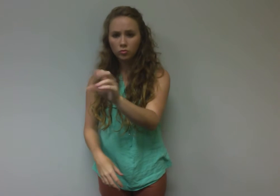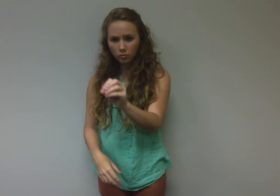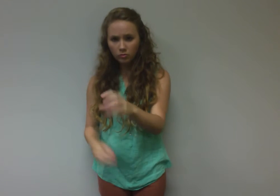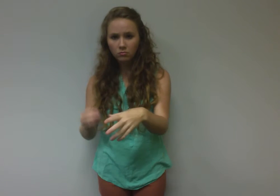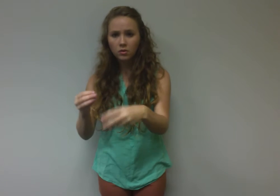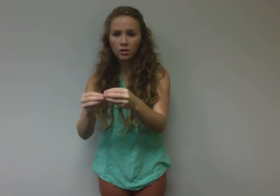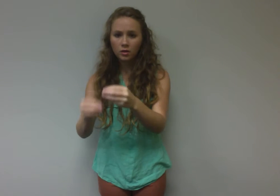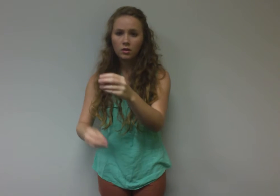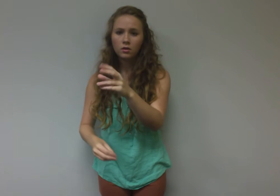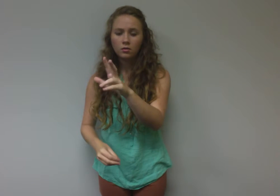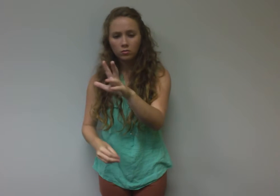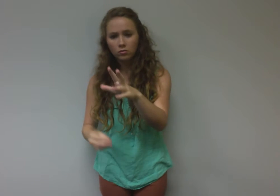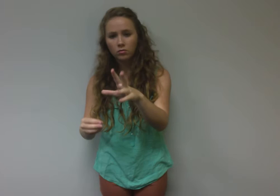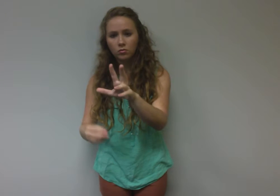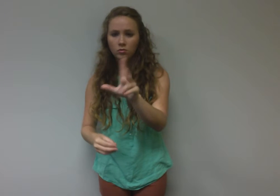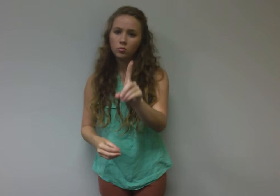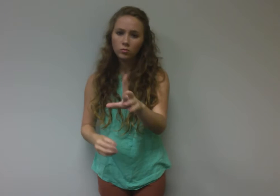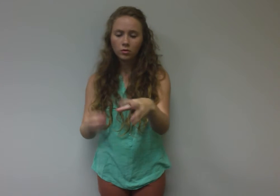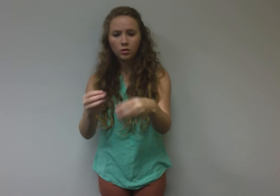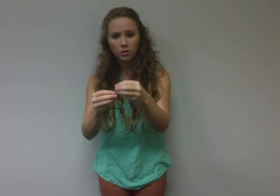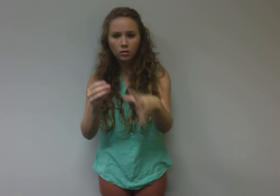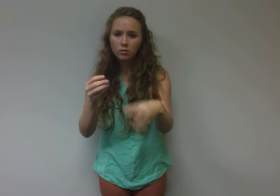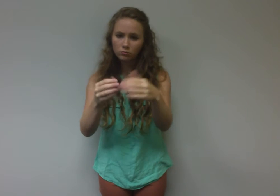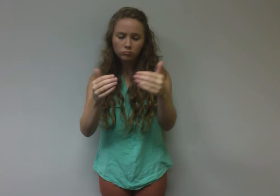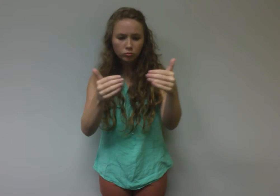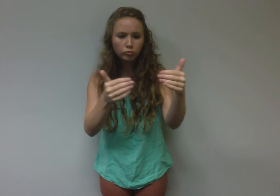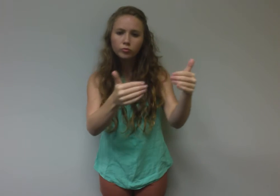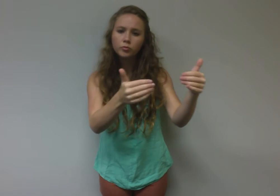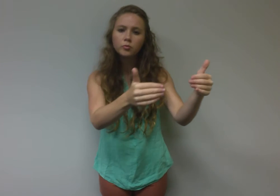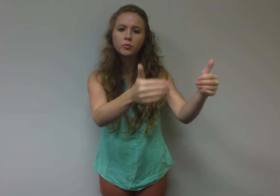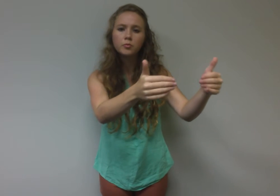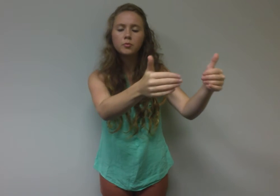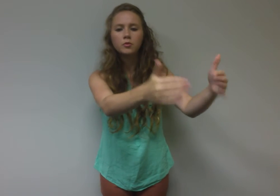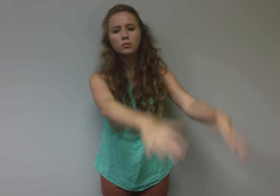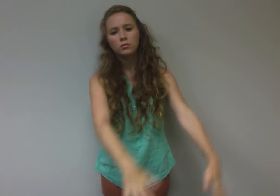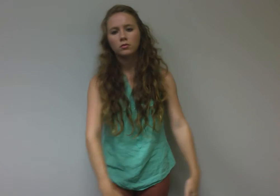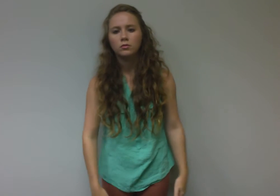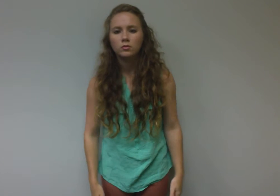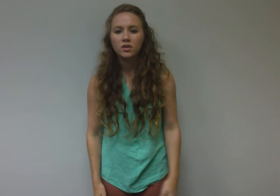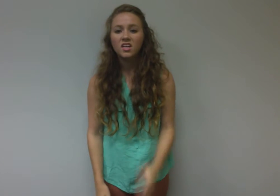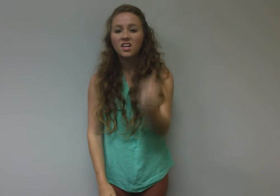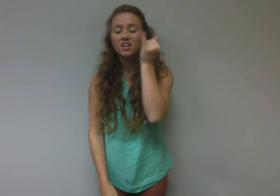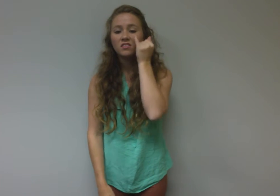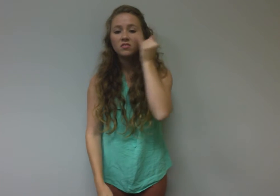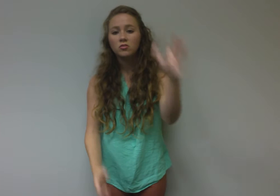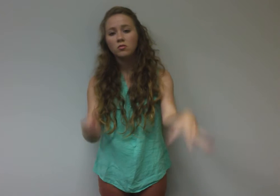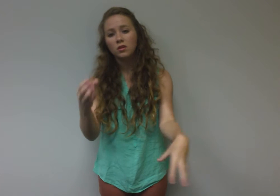get 33. If I add 6, I get 34. And if I add 7, I get 35 again, right? All I did is I